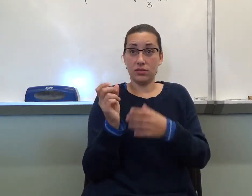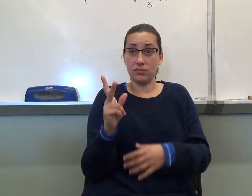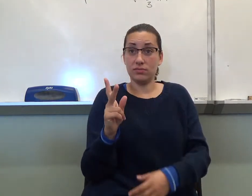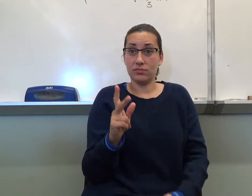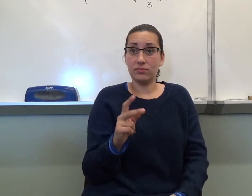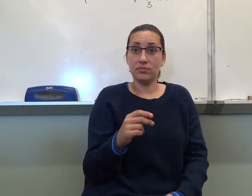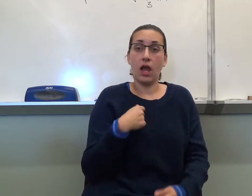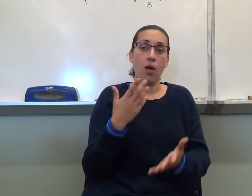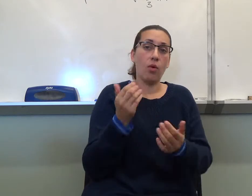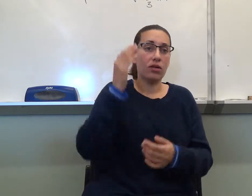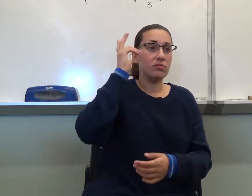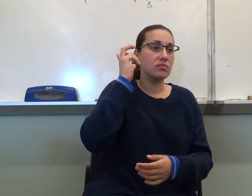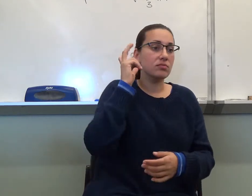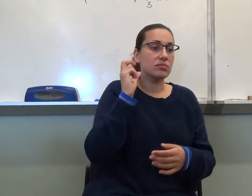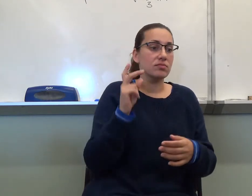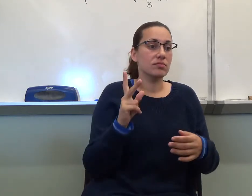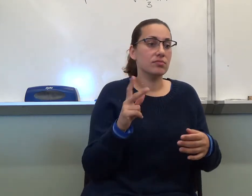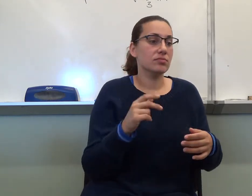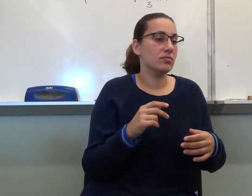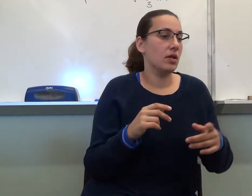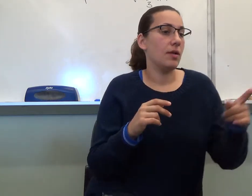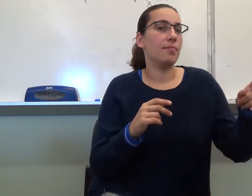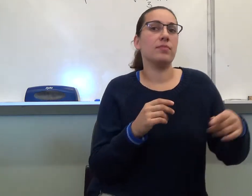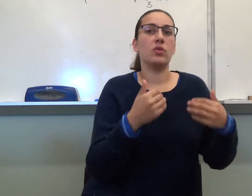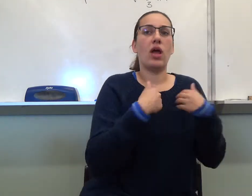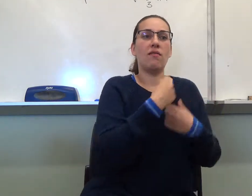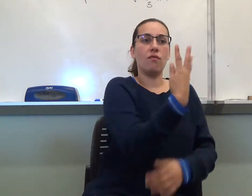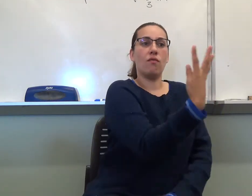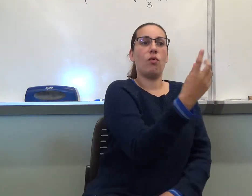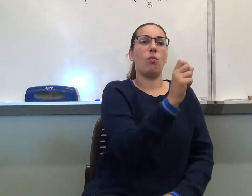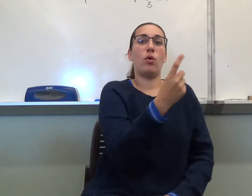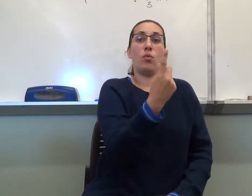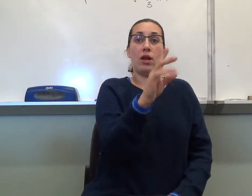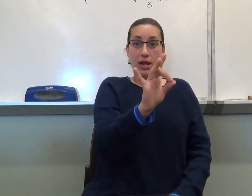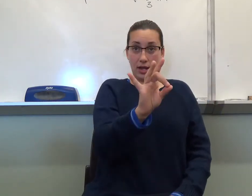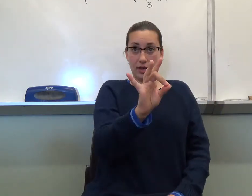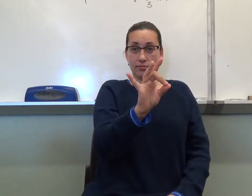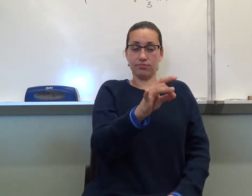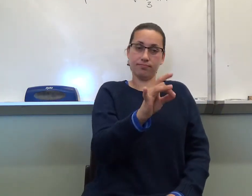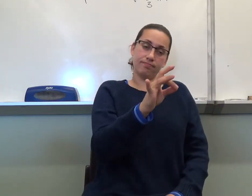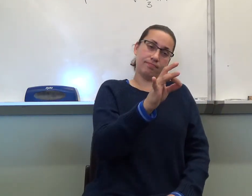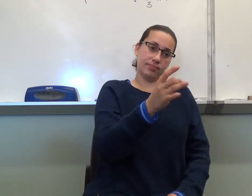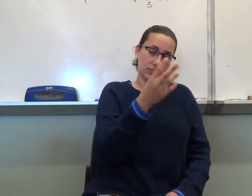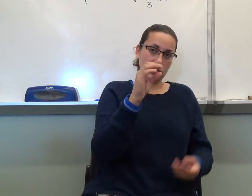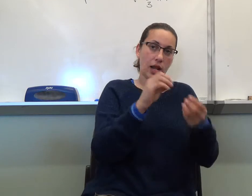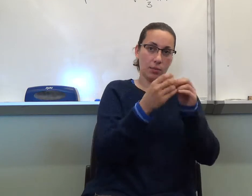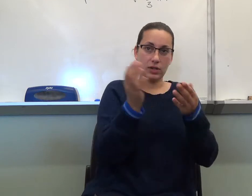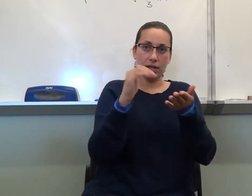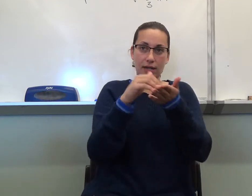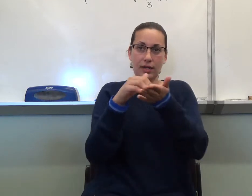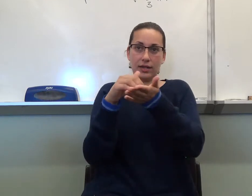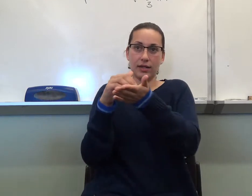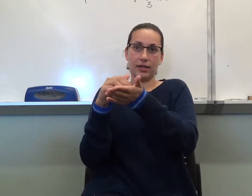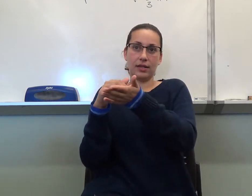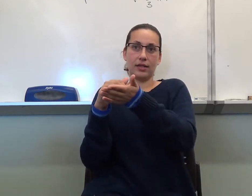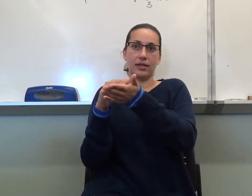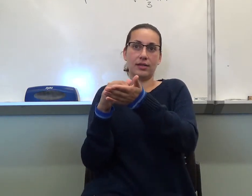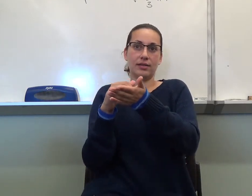For this, I get 4.18, and then that's a repeater. So if we go out to the hundredths position, this would be